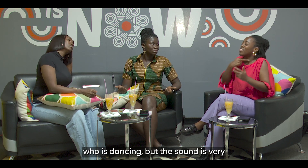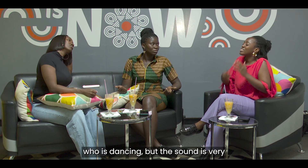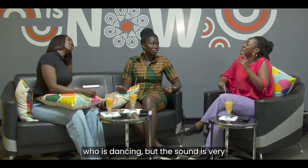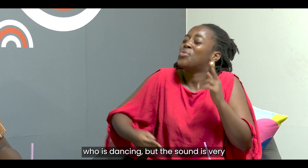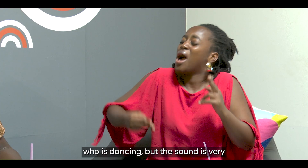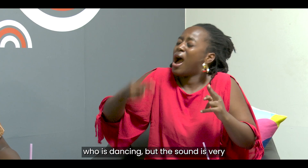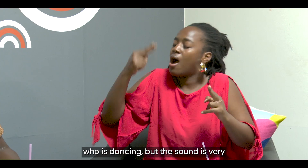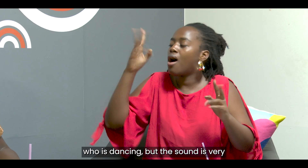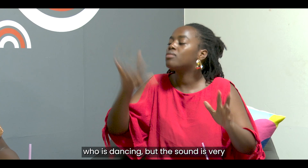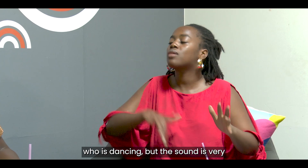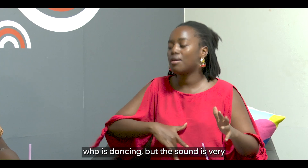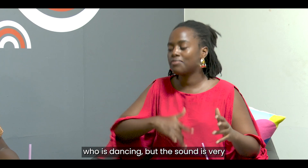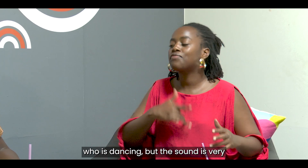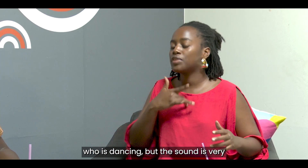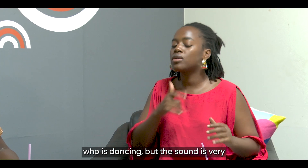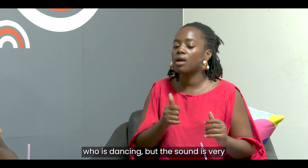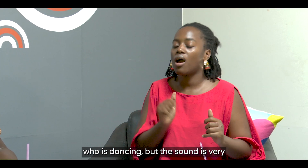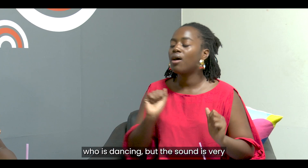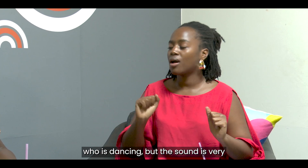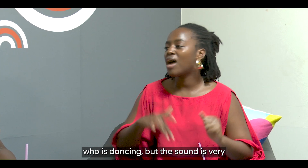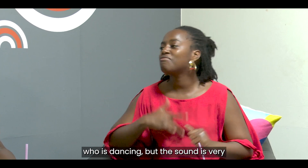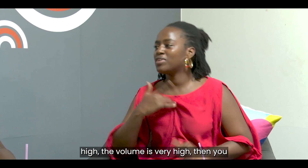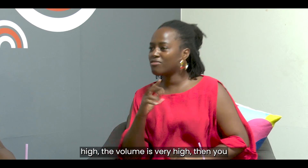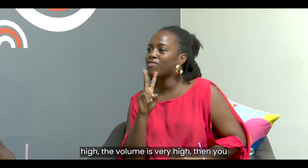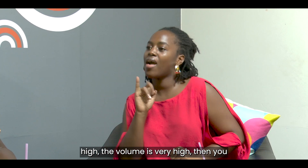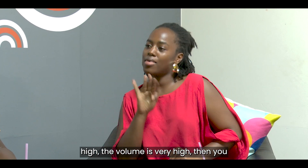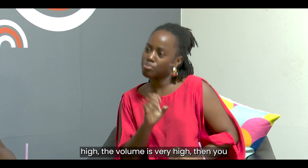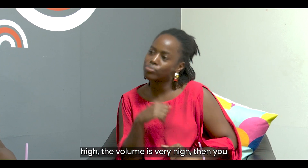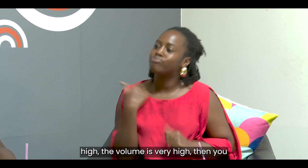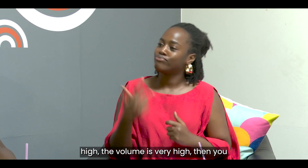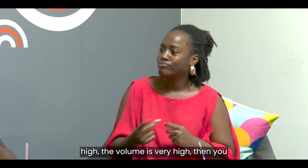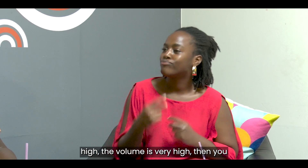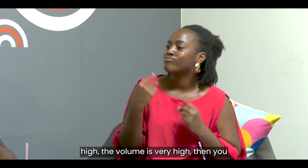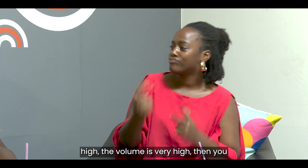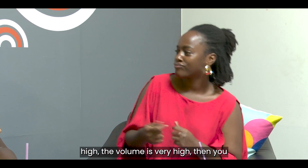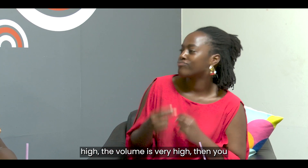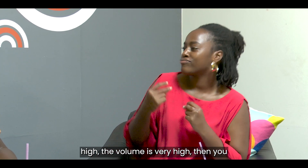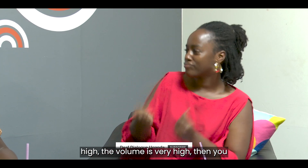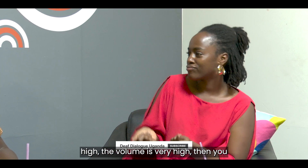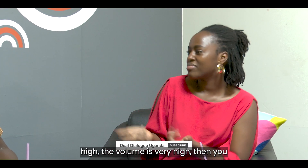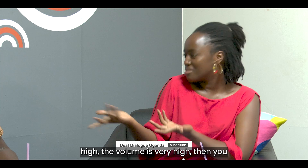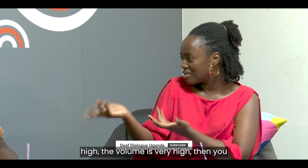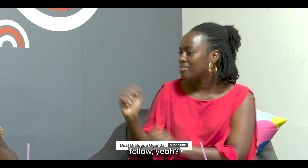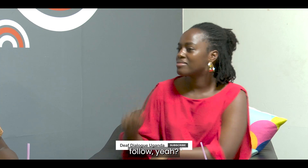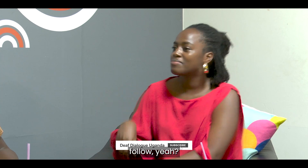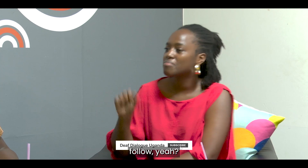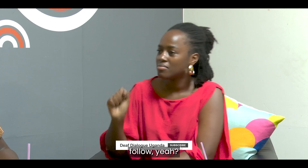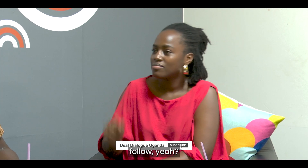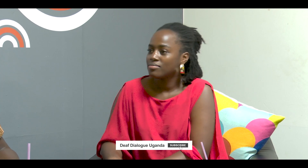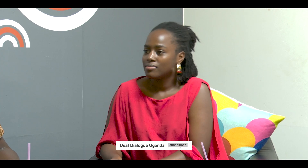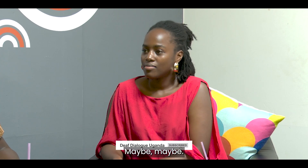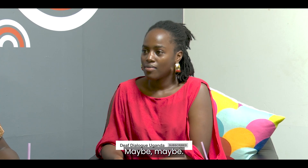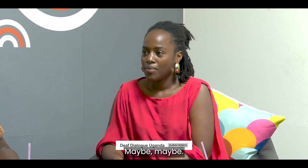dancing, and the sound is very high, the volume is very high, then you follow, yeah?